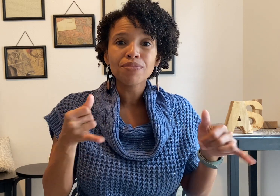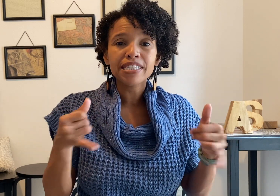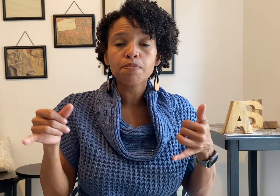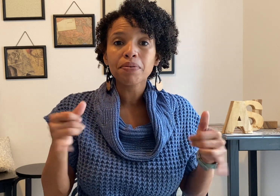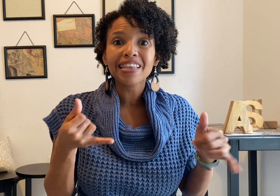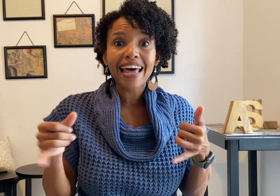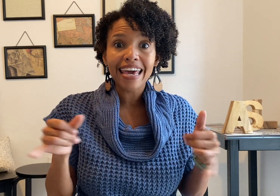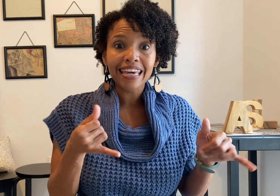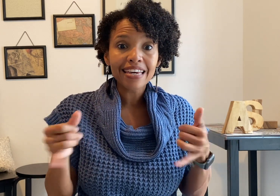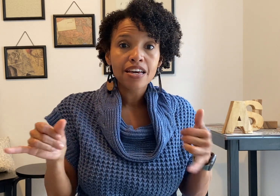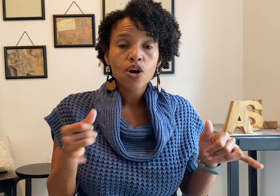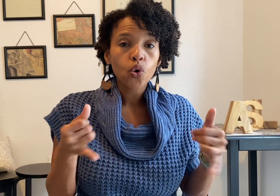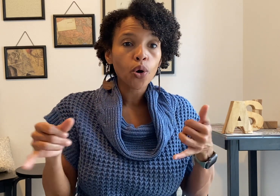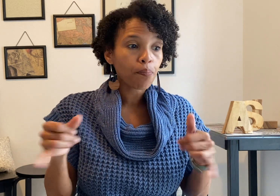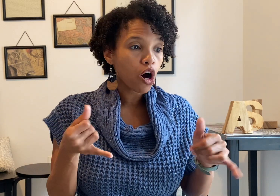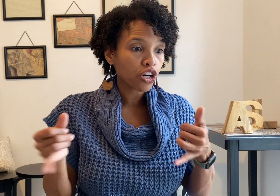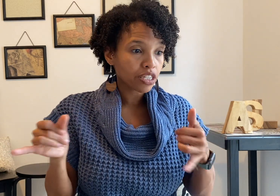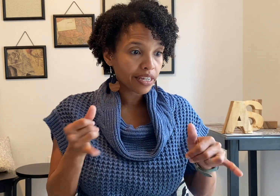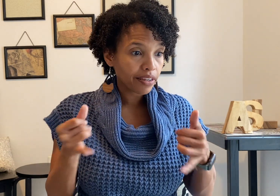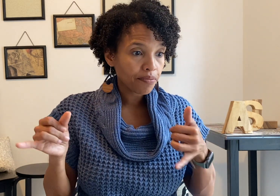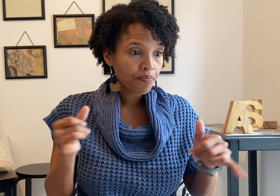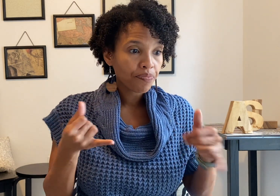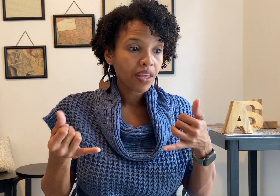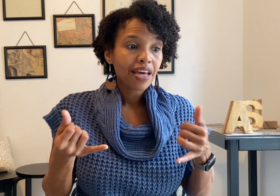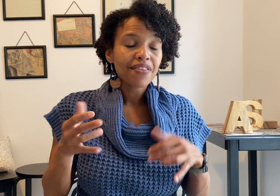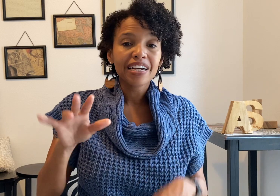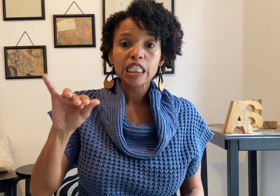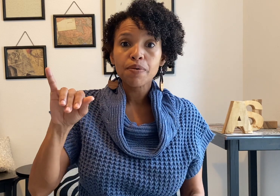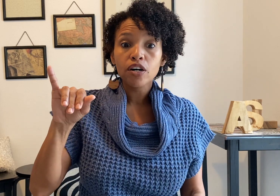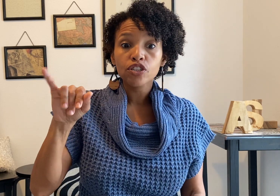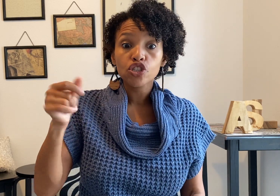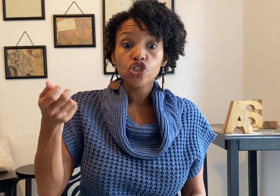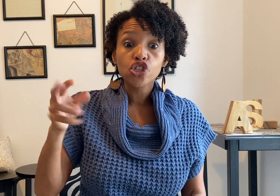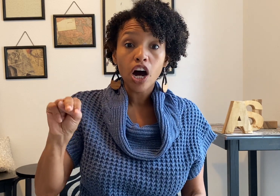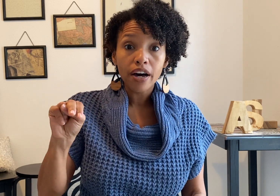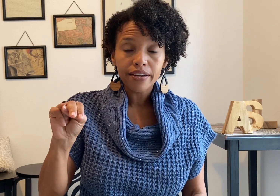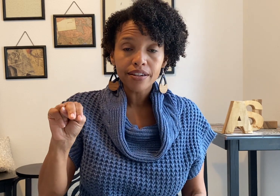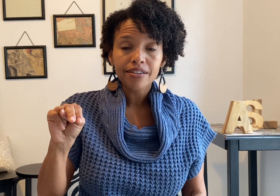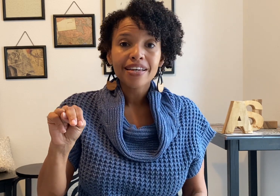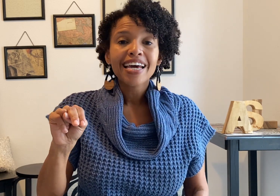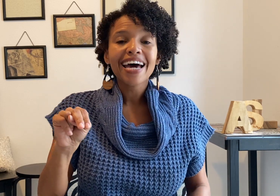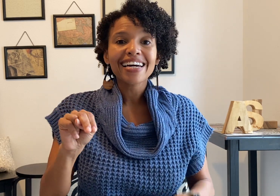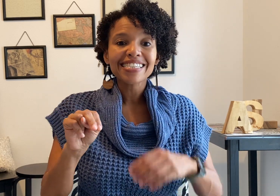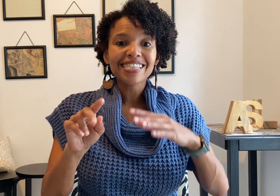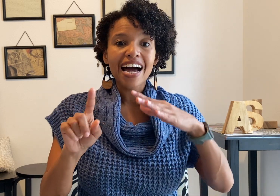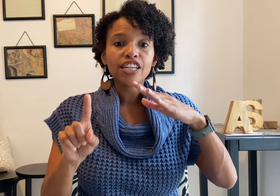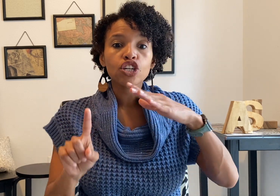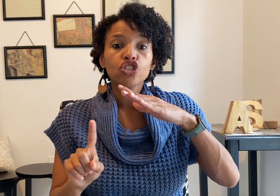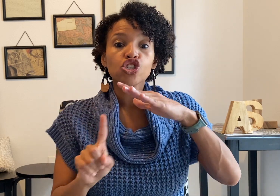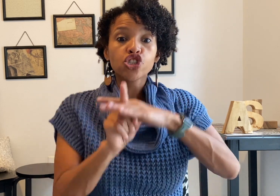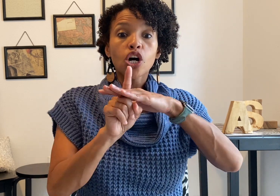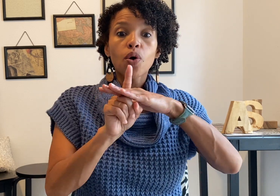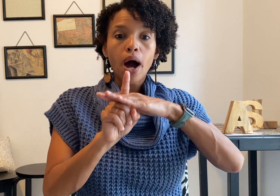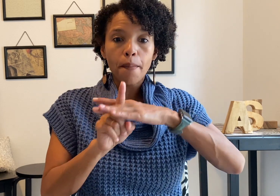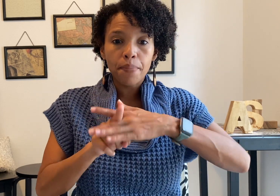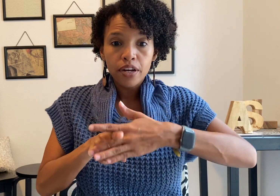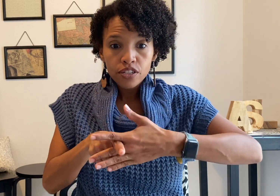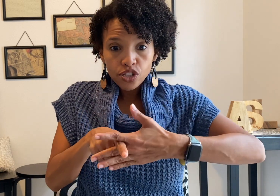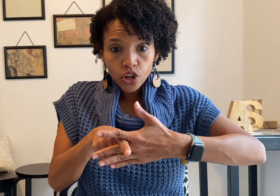means play or party. Then I spelled John, and I signed show up. So my